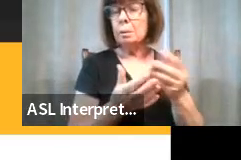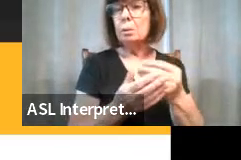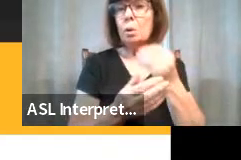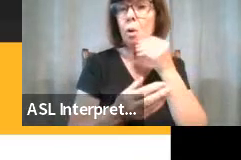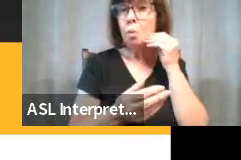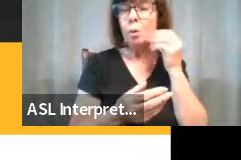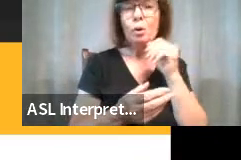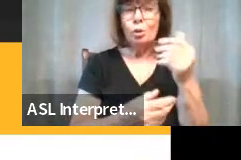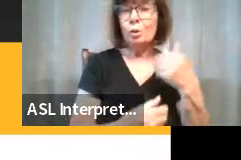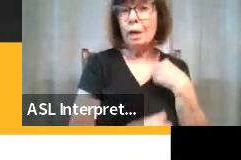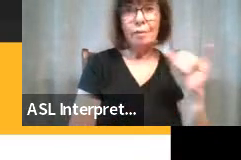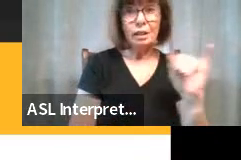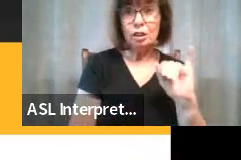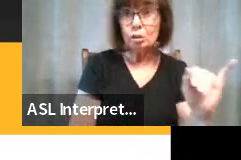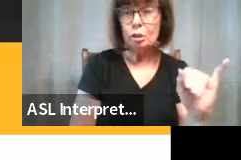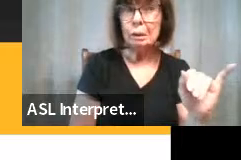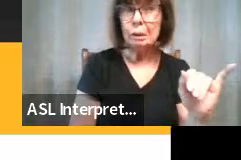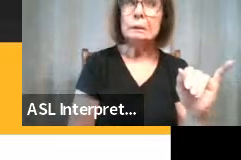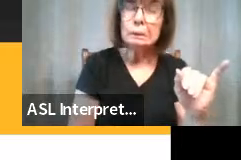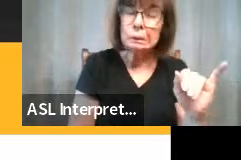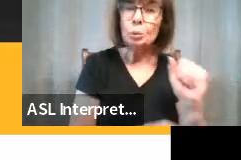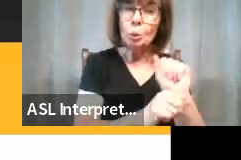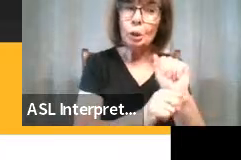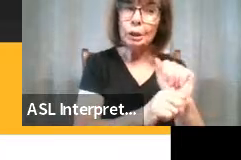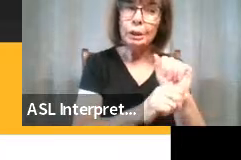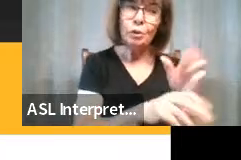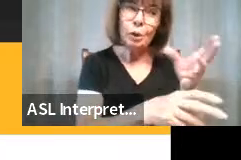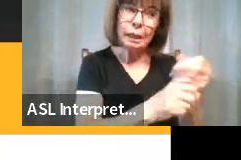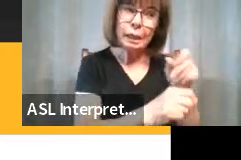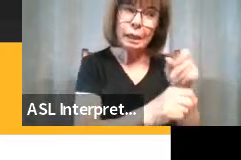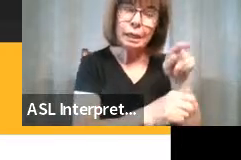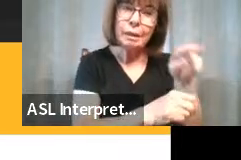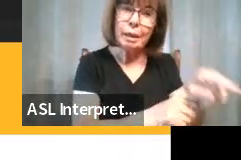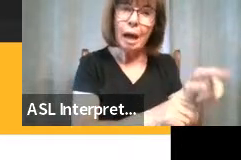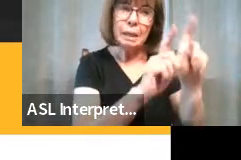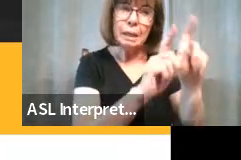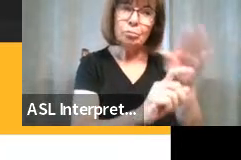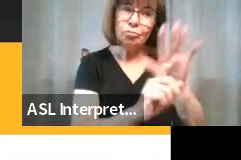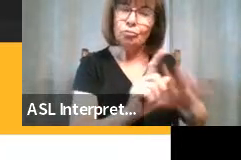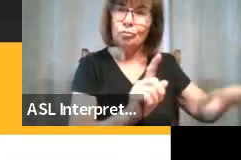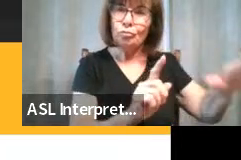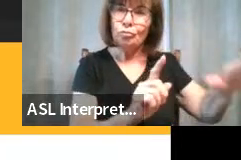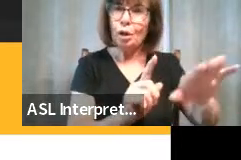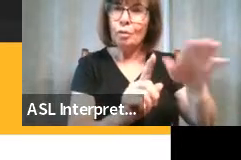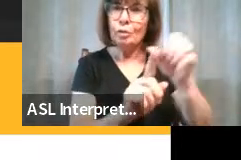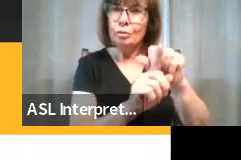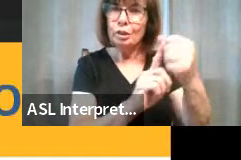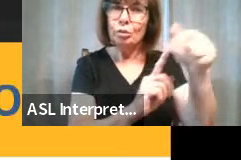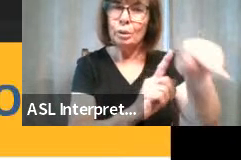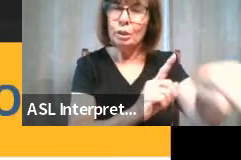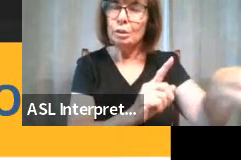get those folks tested in settings throughout Alameda County. Next slide.